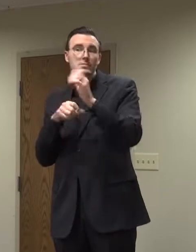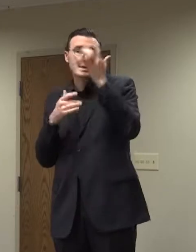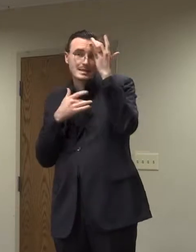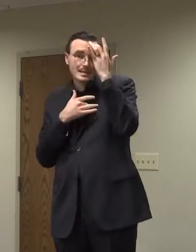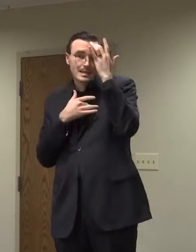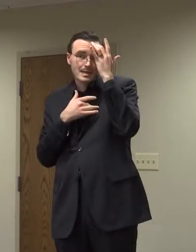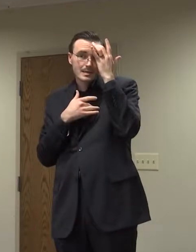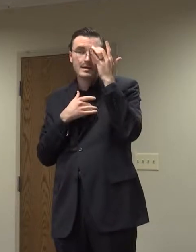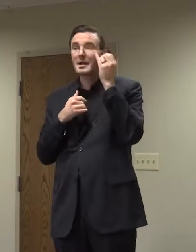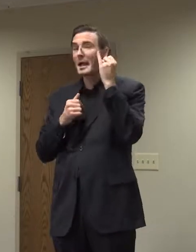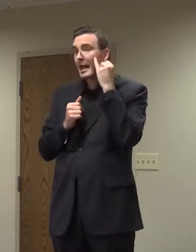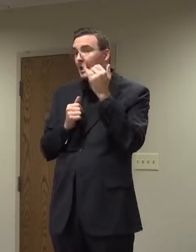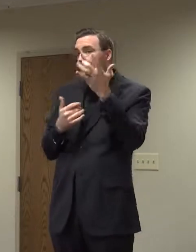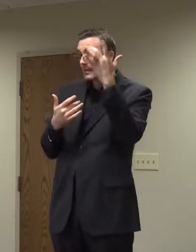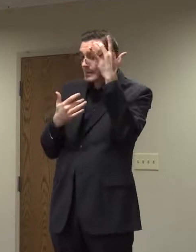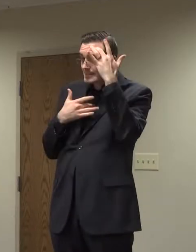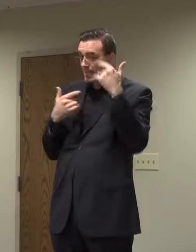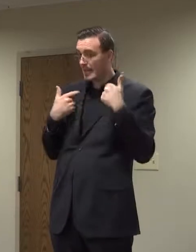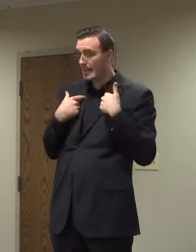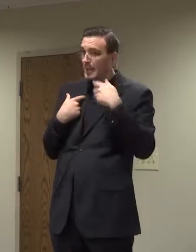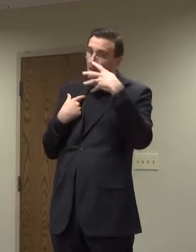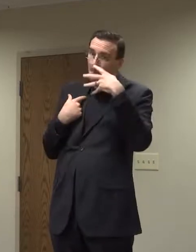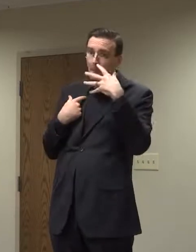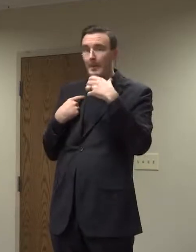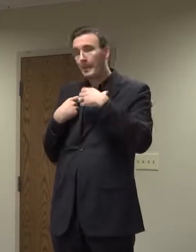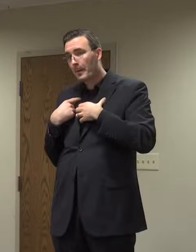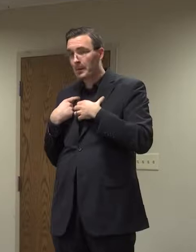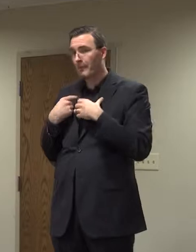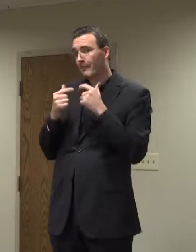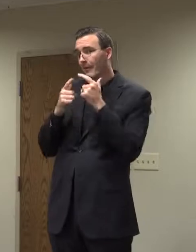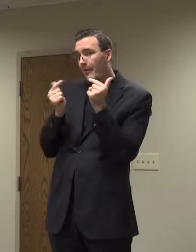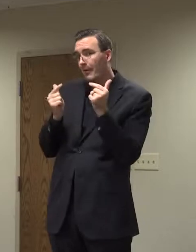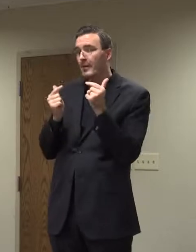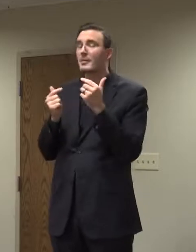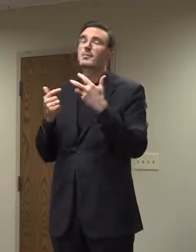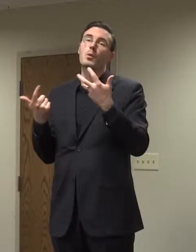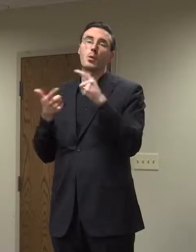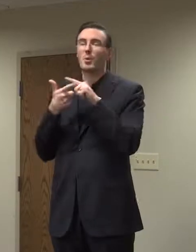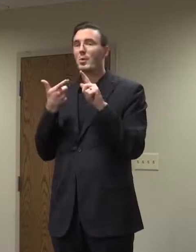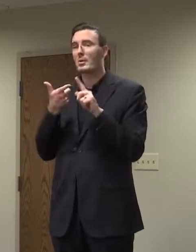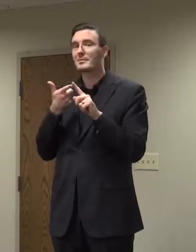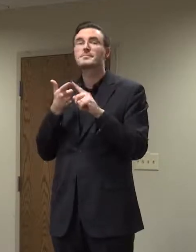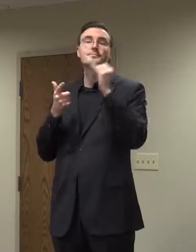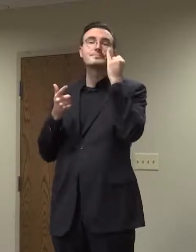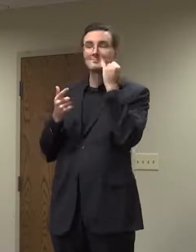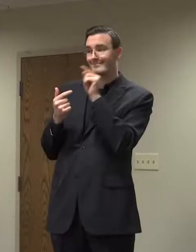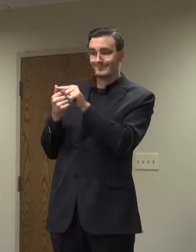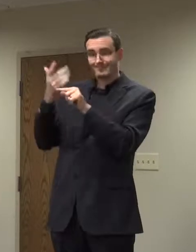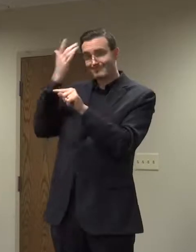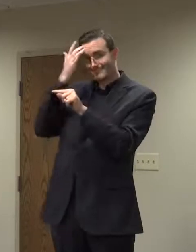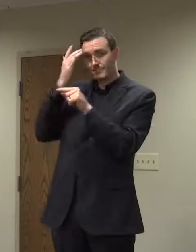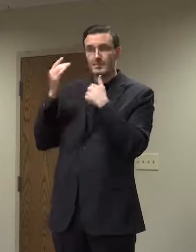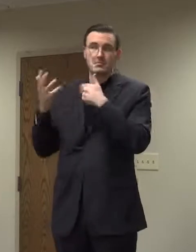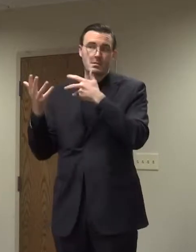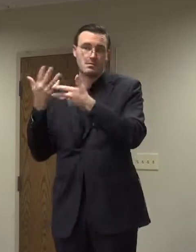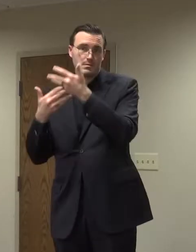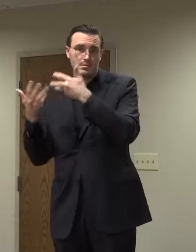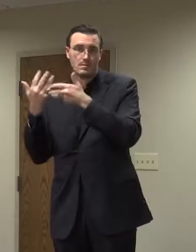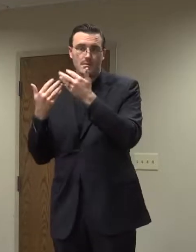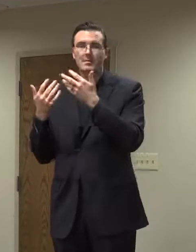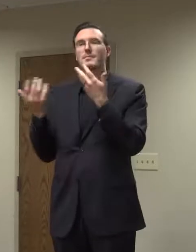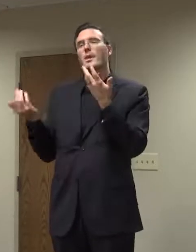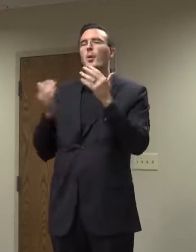symptomatic, if you're a contact to a case with symptoms, and when you have a high rate of infection in the community. So this is a